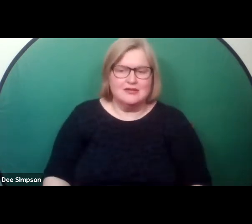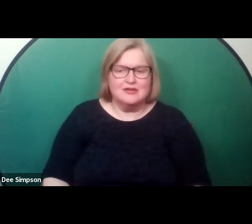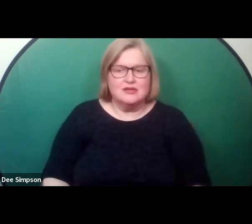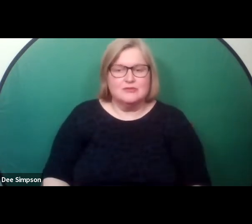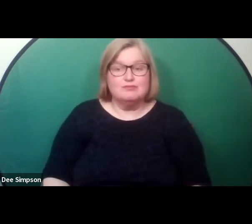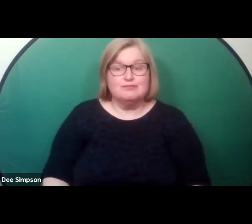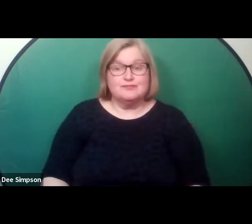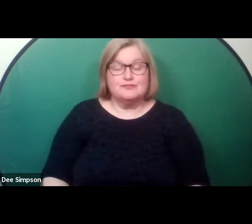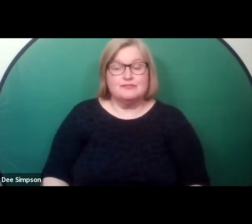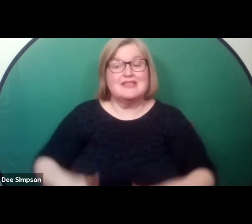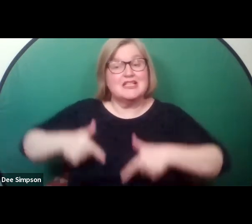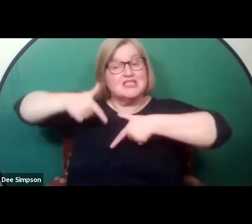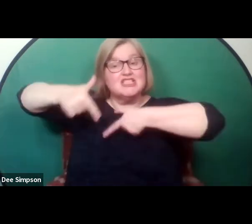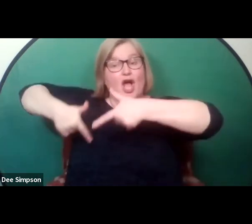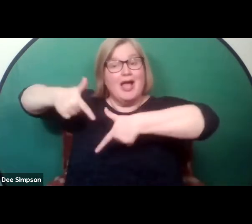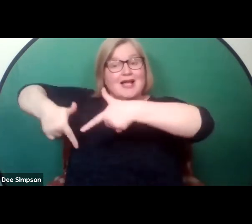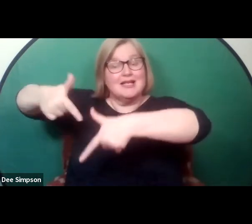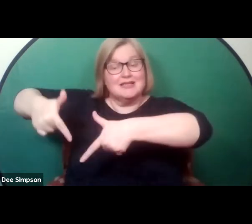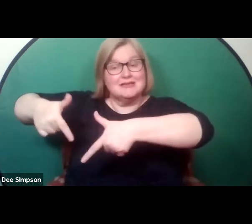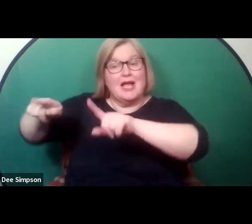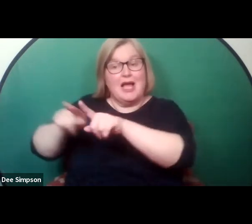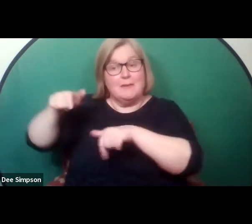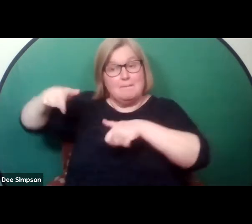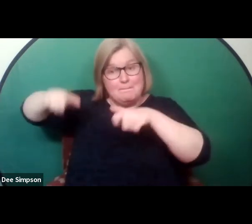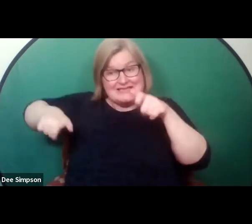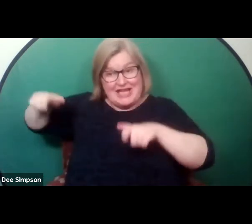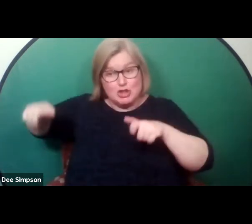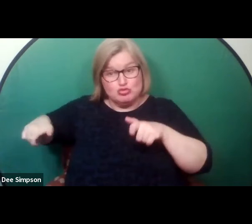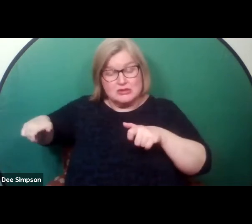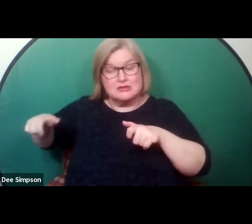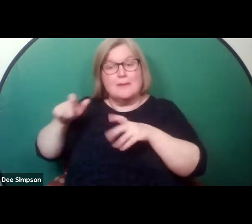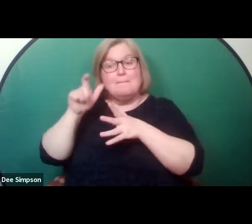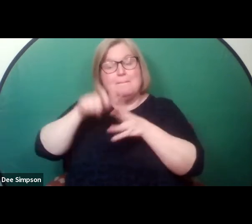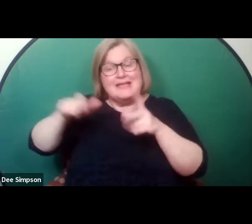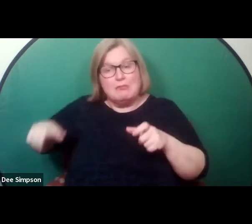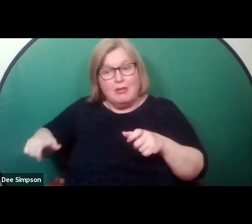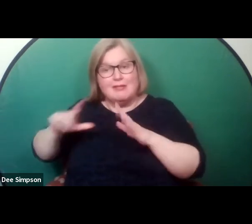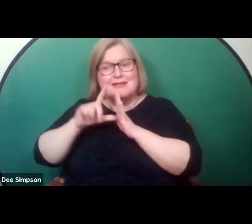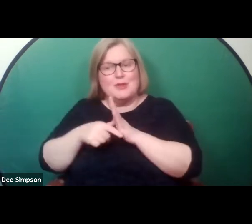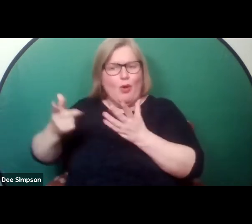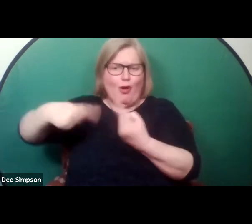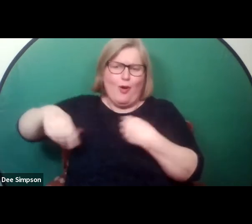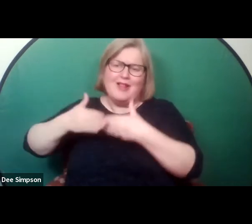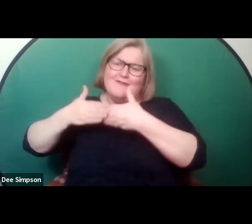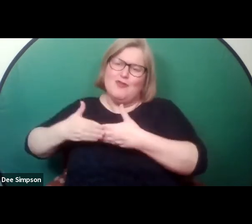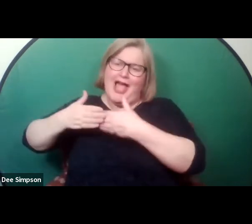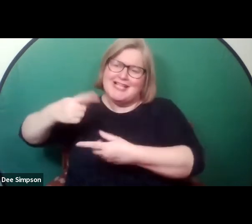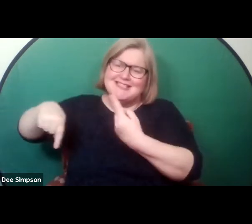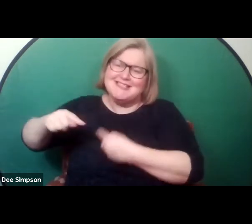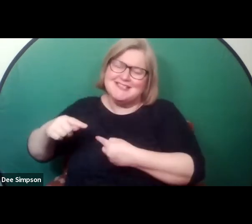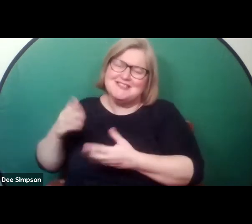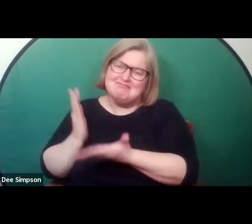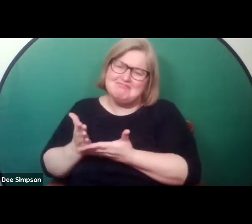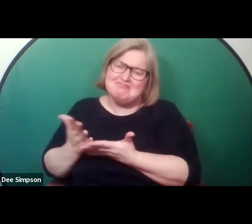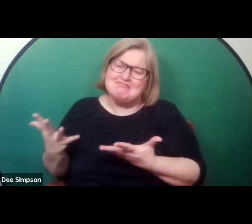you know, cyclists, pedestrians, and person with disabilities, they're all our friends. I mean, they're all